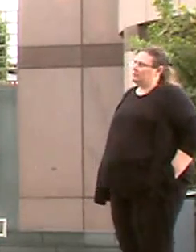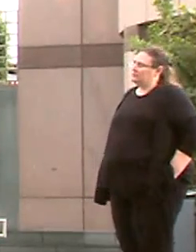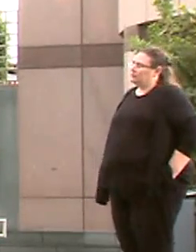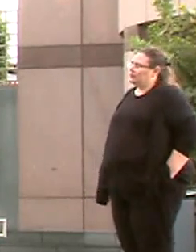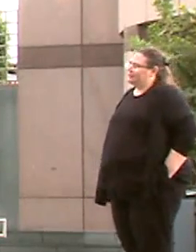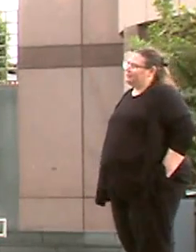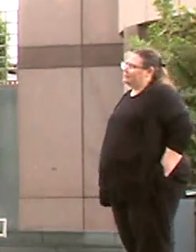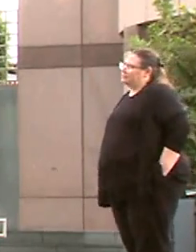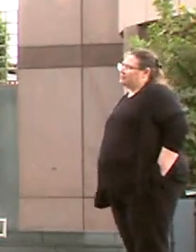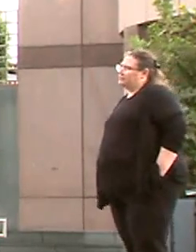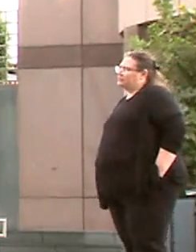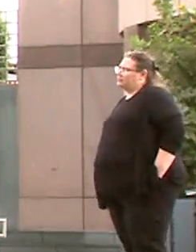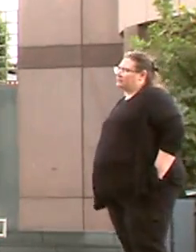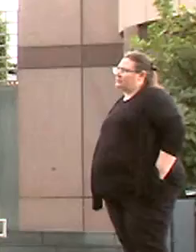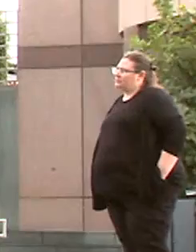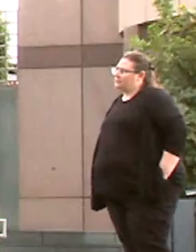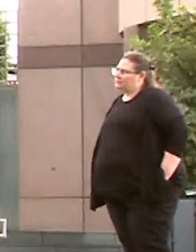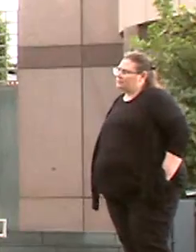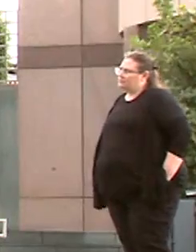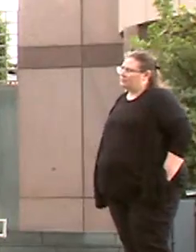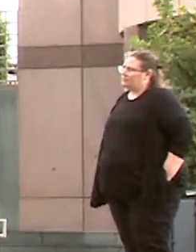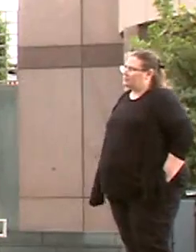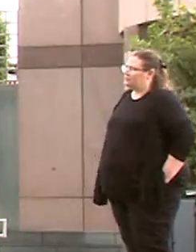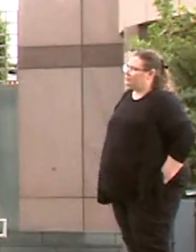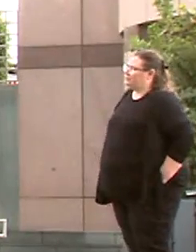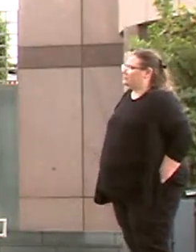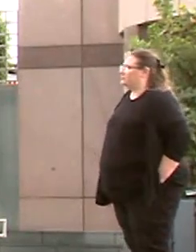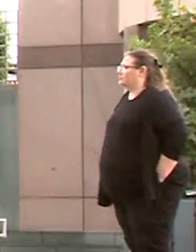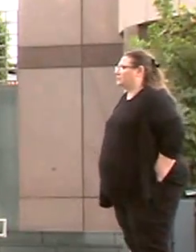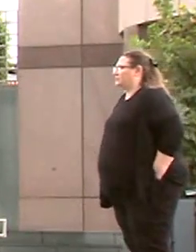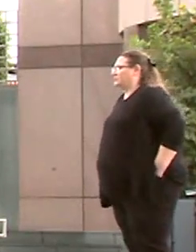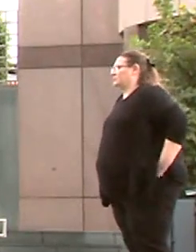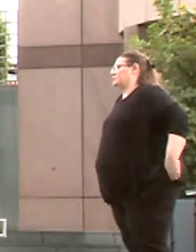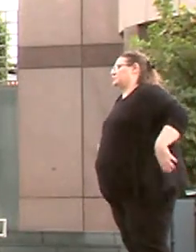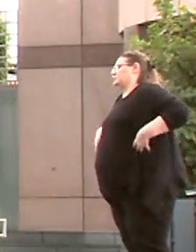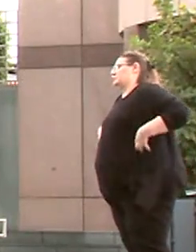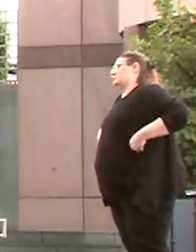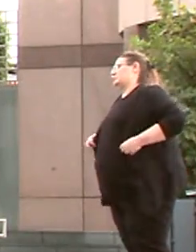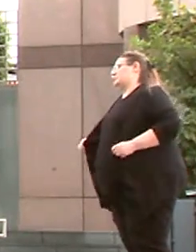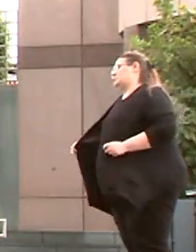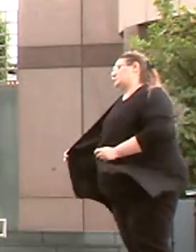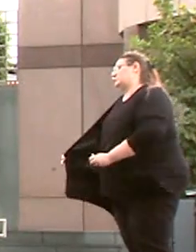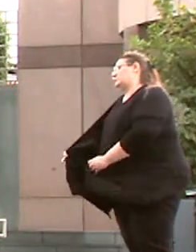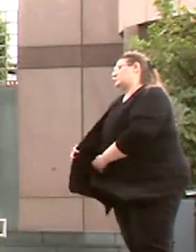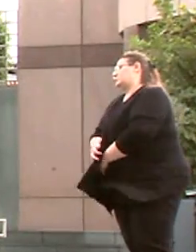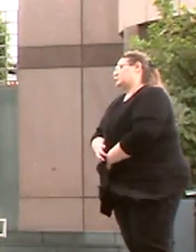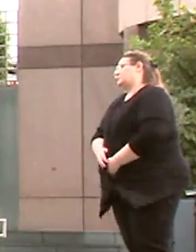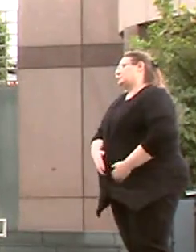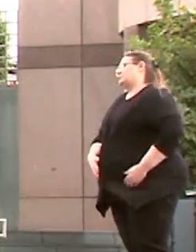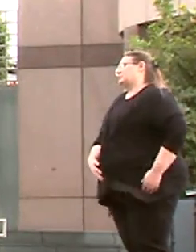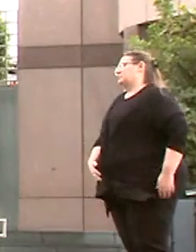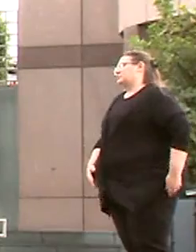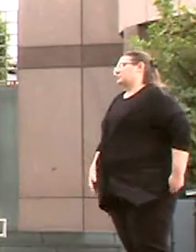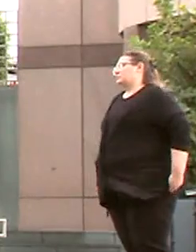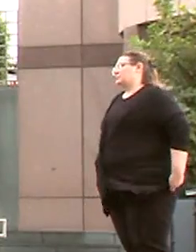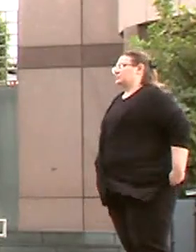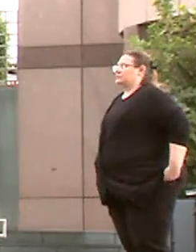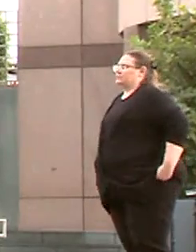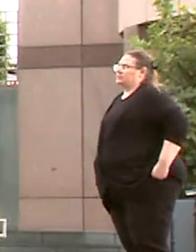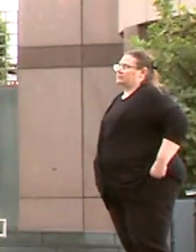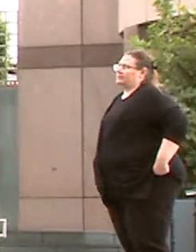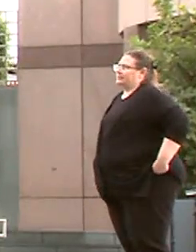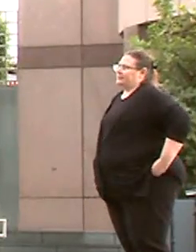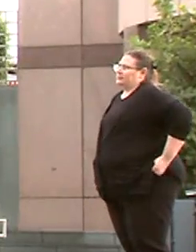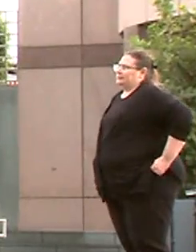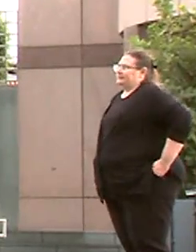to understand that there's more to us than just the disability, I think the fear is real. That's why I think the